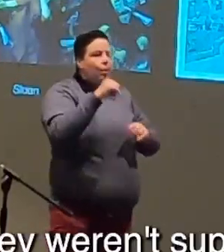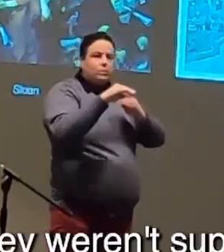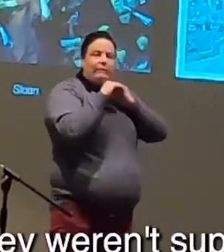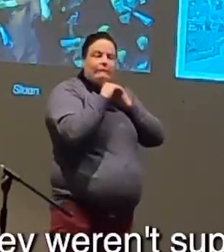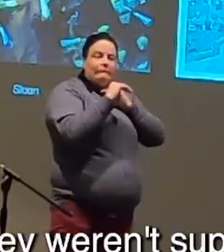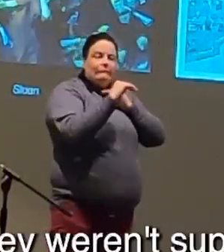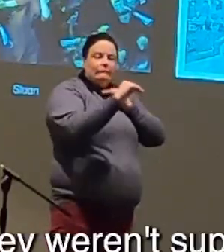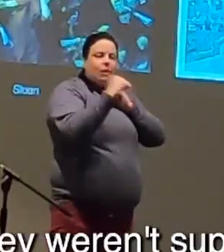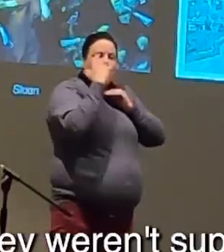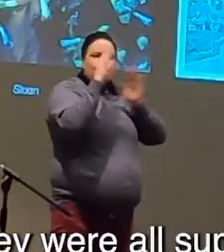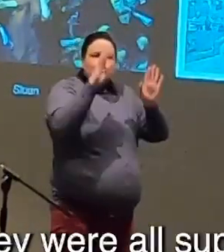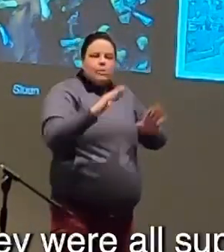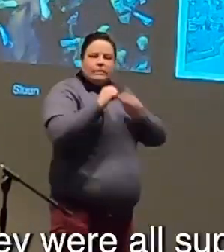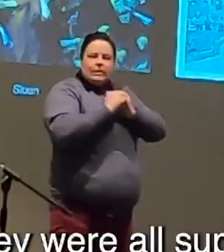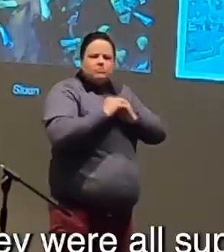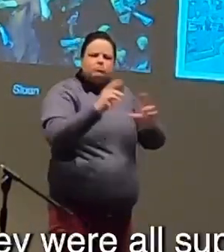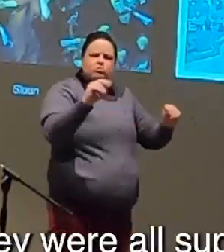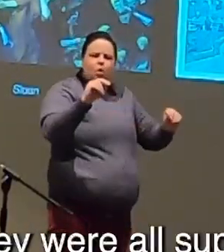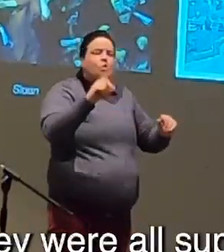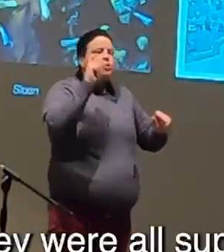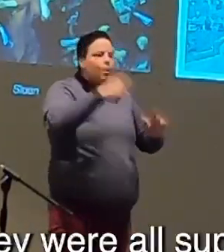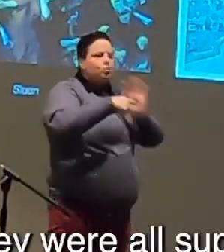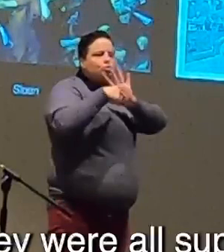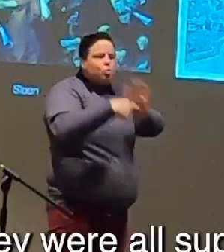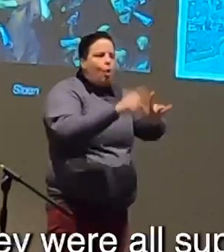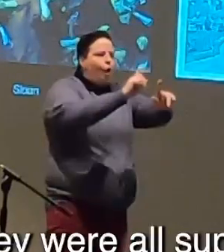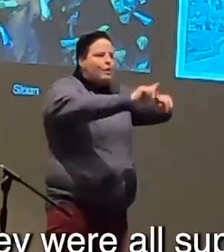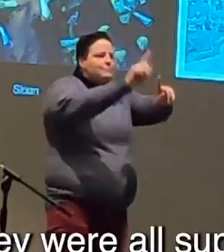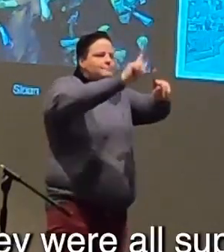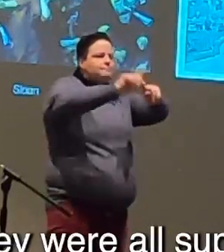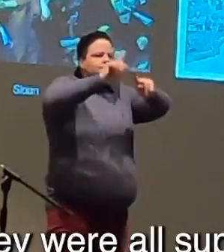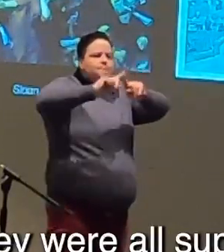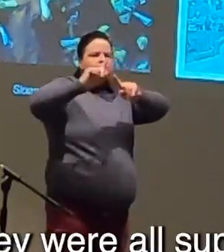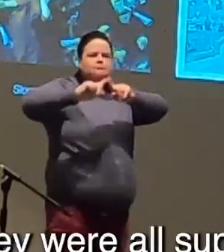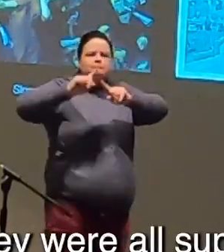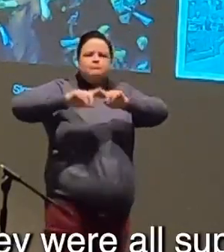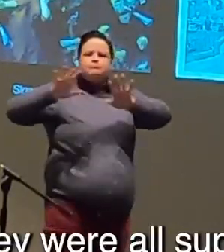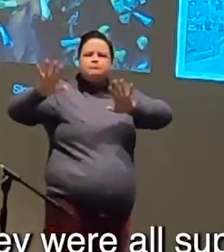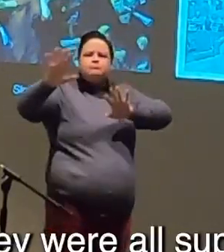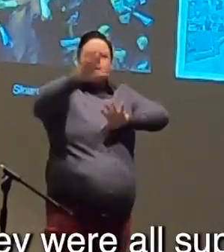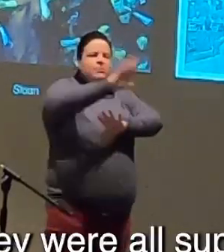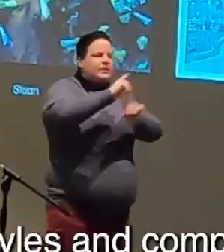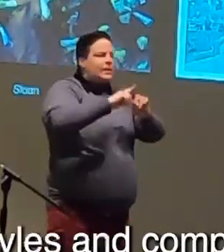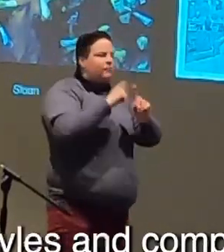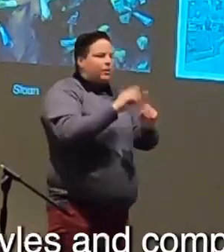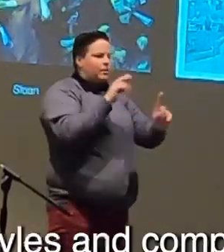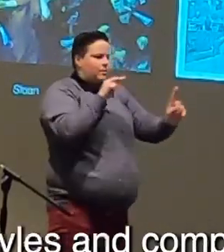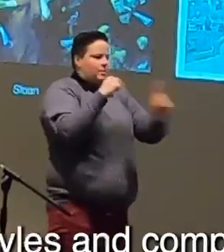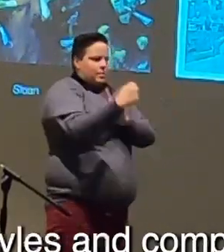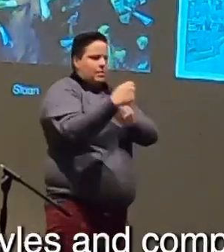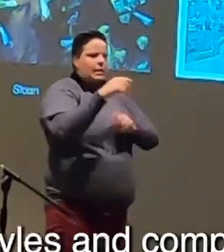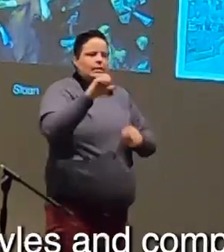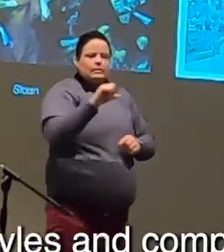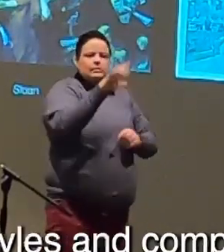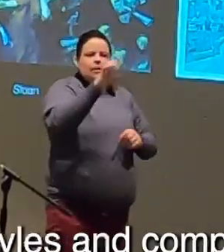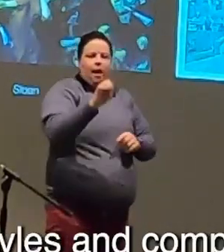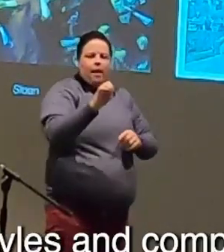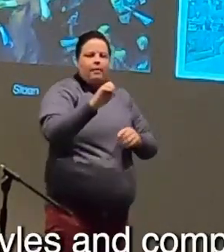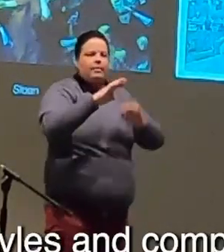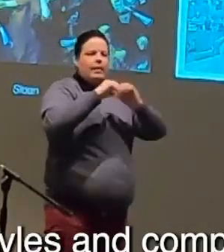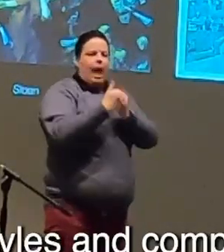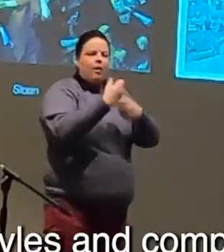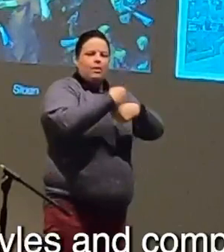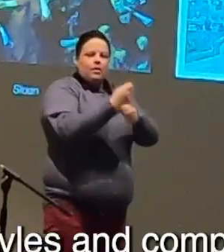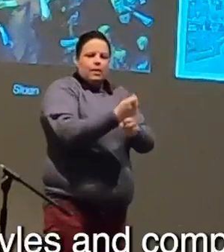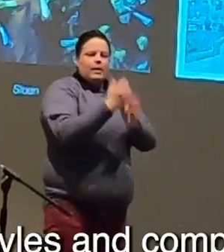all look great together. They were all supposed to show the different aesthetics, styles, and compositions